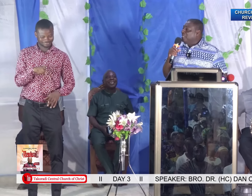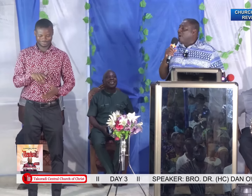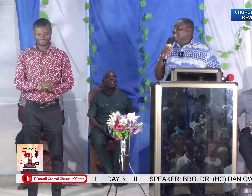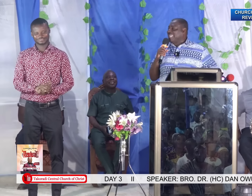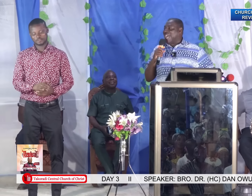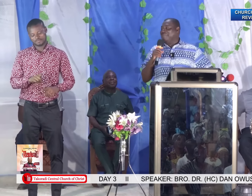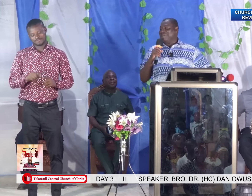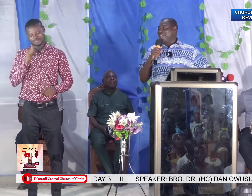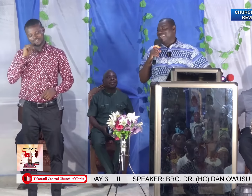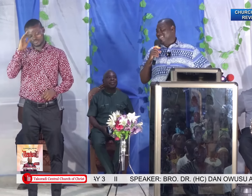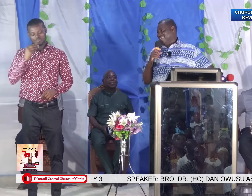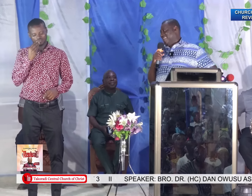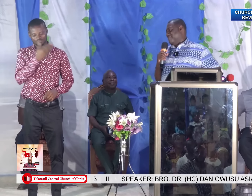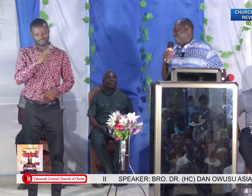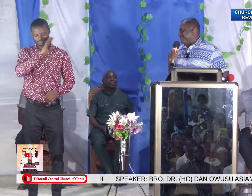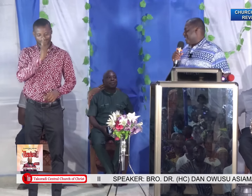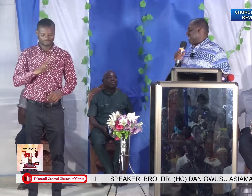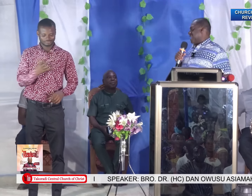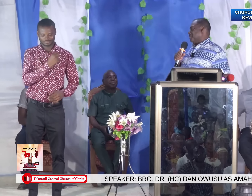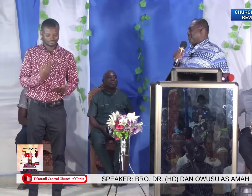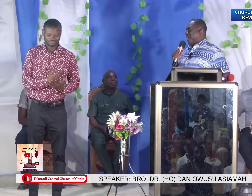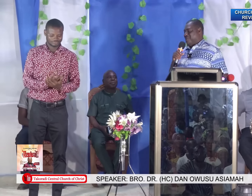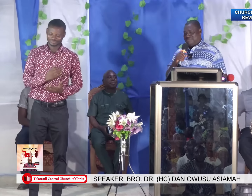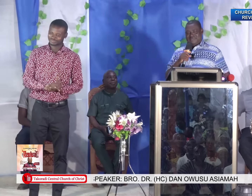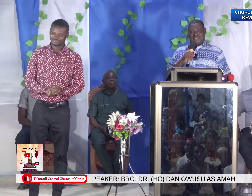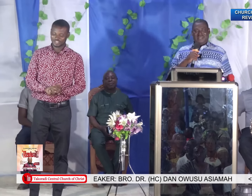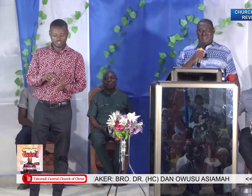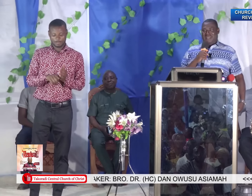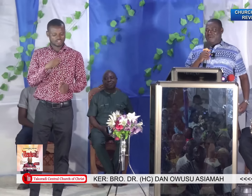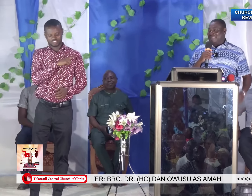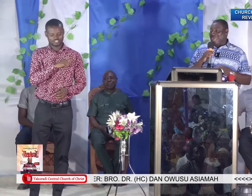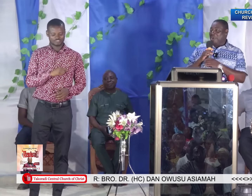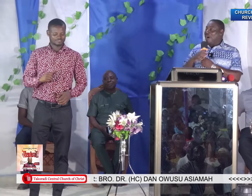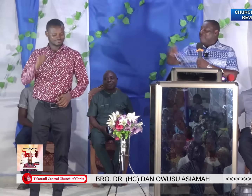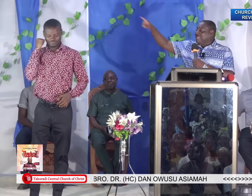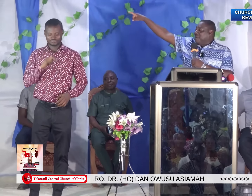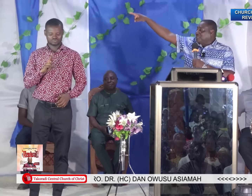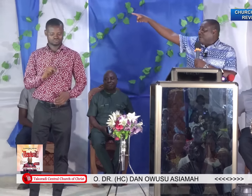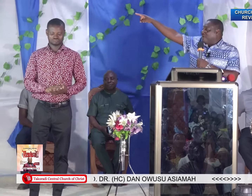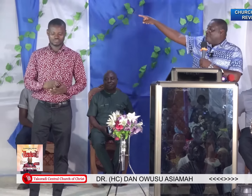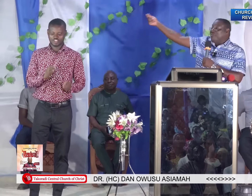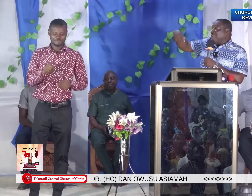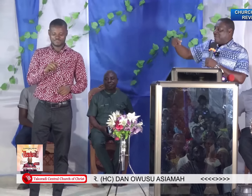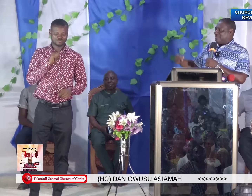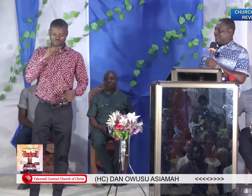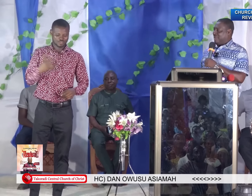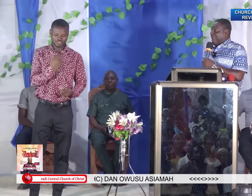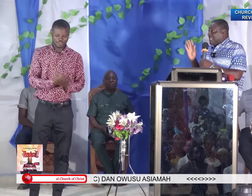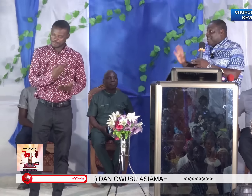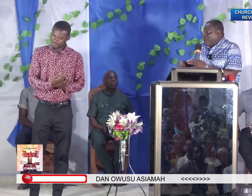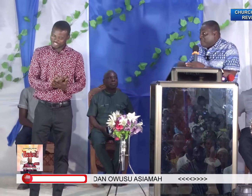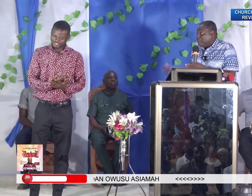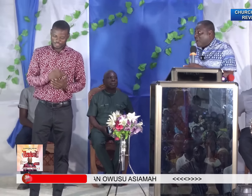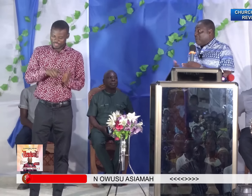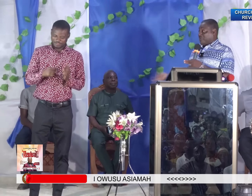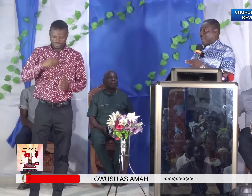ma me so nyiska ara mze na enye ye dabi we sa da me so me ba habim was it a bill? A branch and what you want? What you are? And I'm